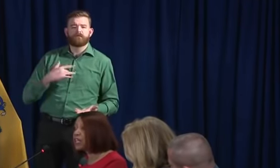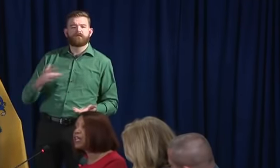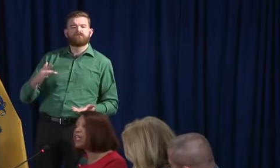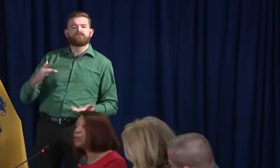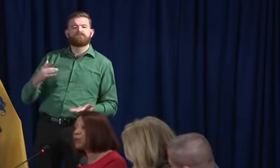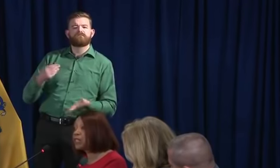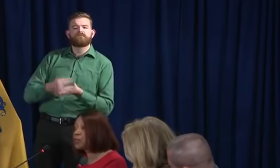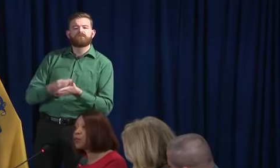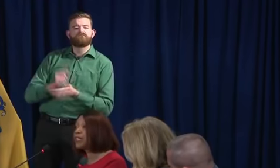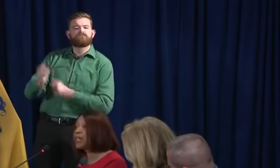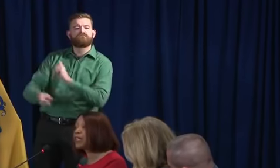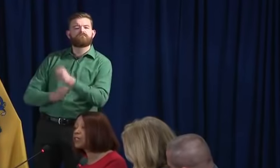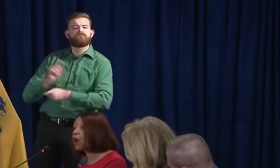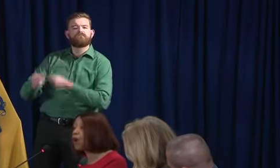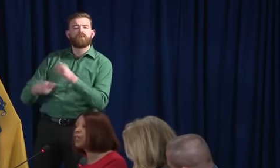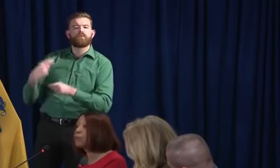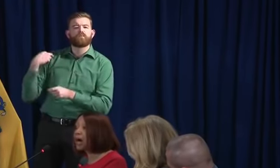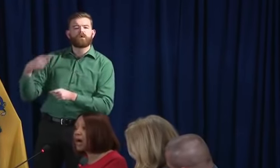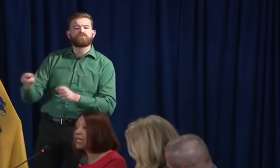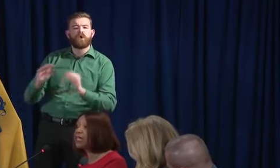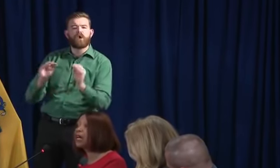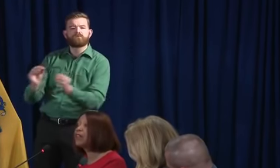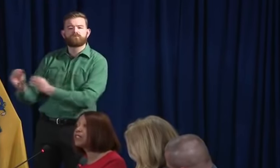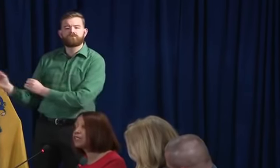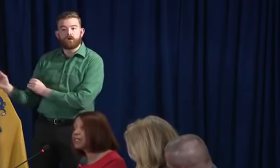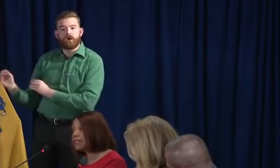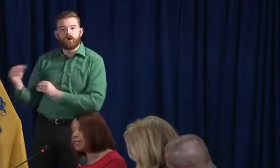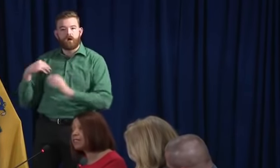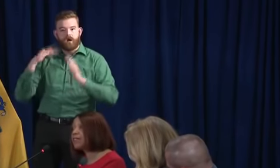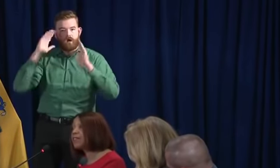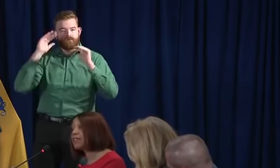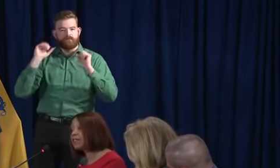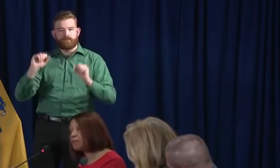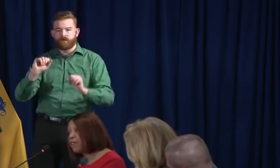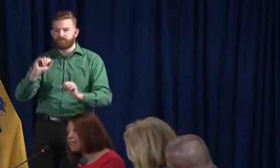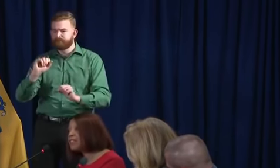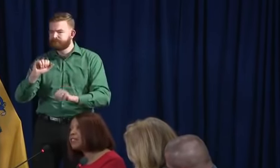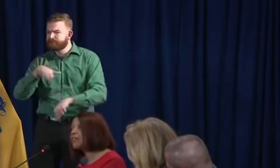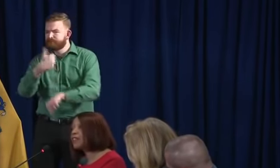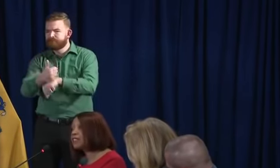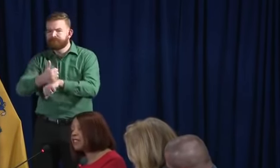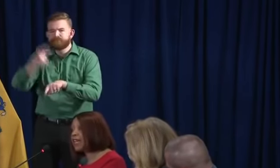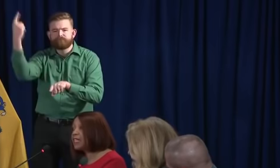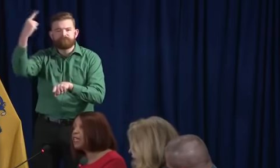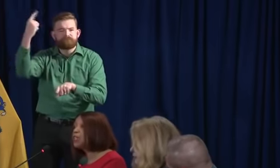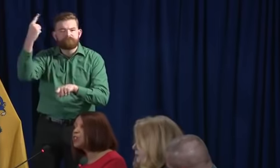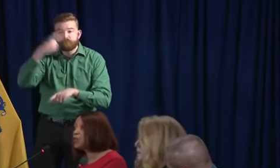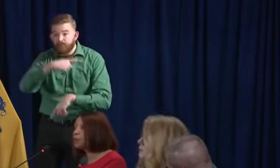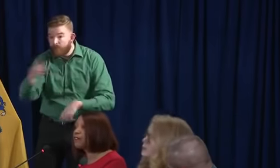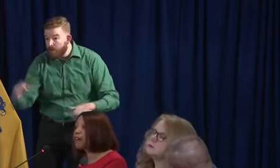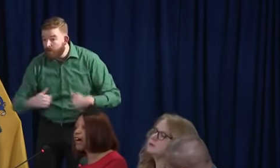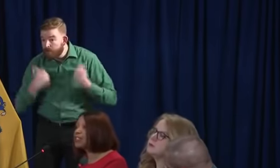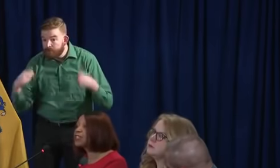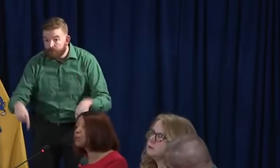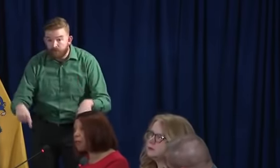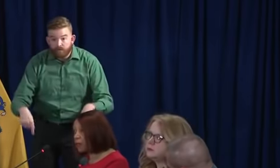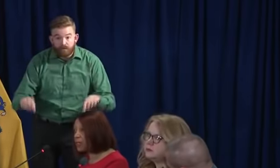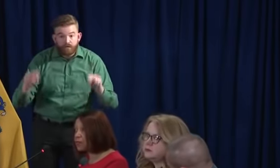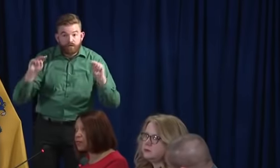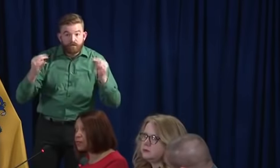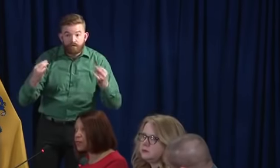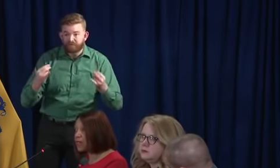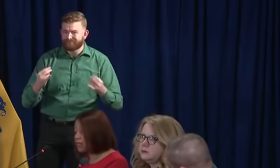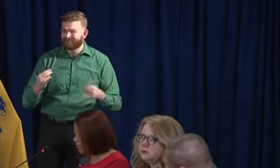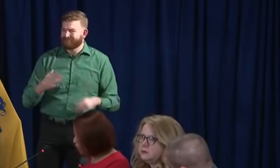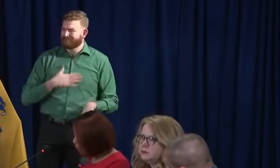methods in which we can call upon the citizens and the residents of our state to provide support